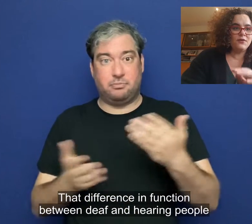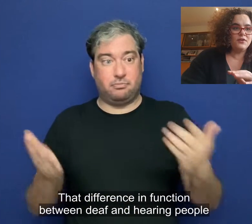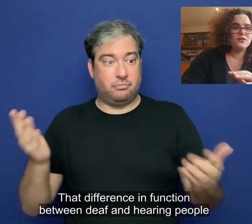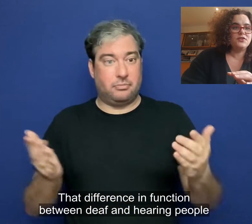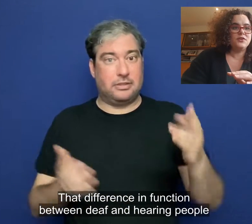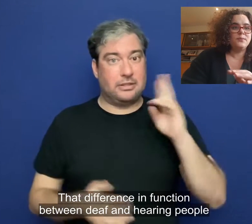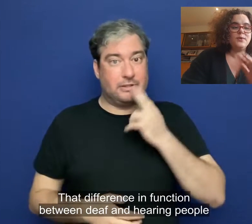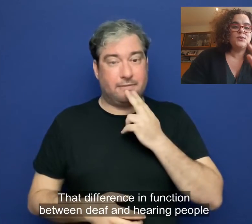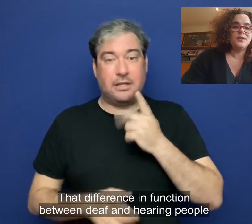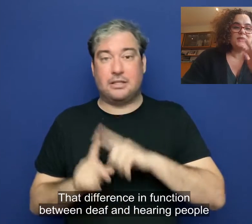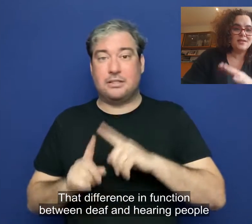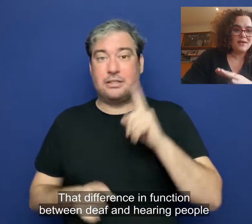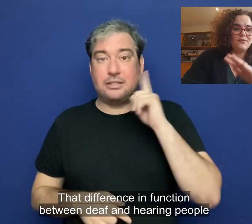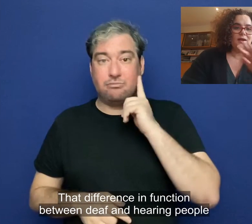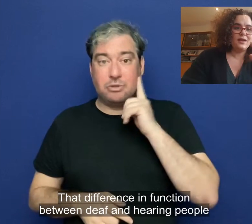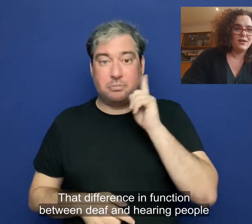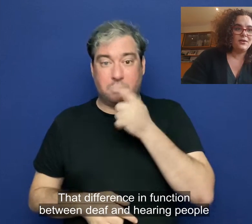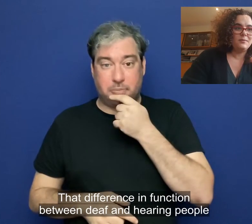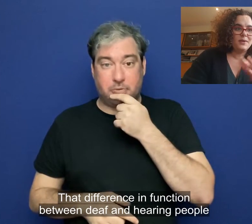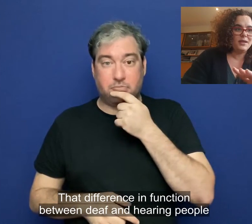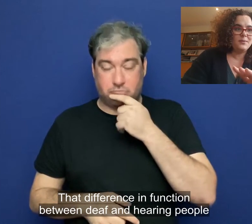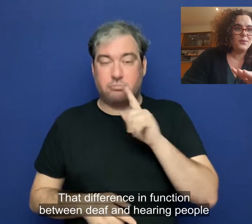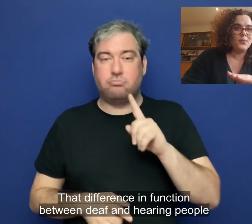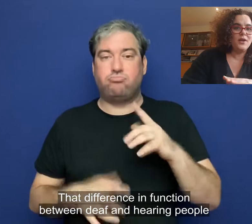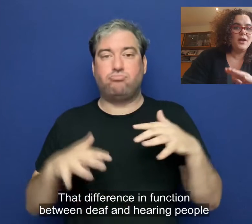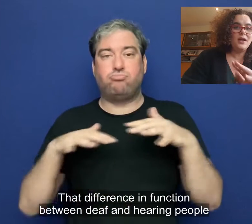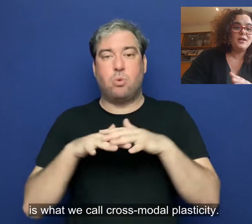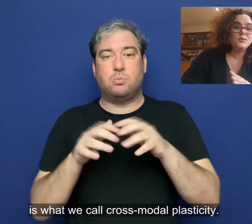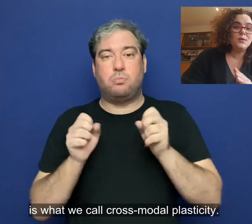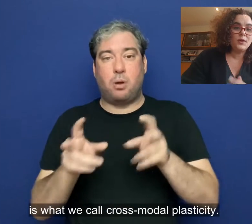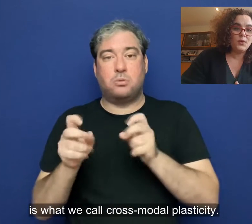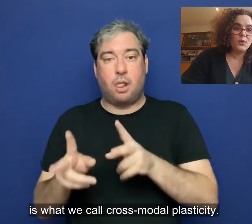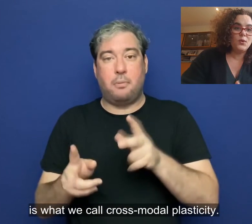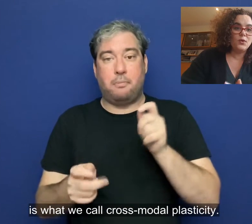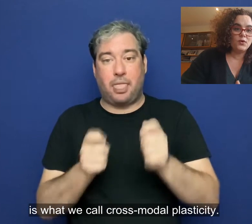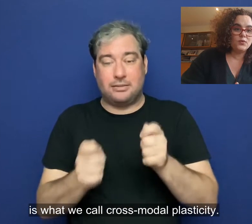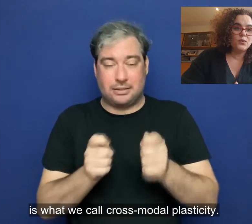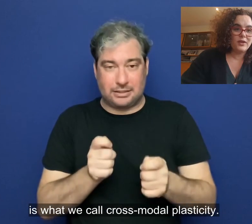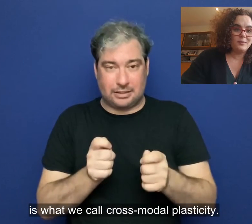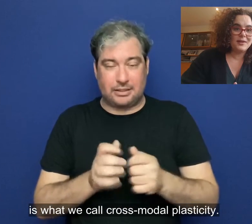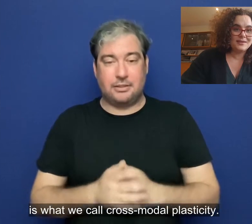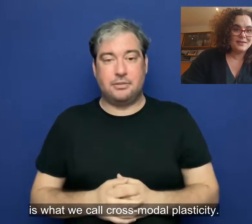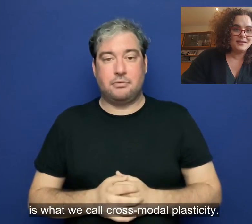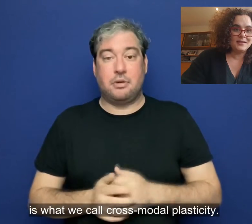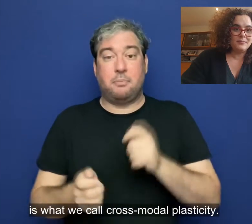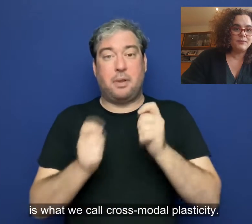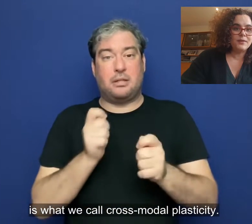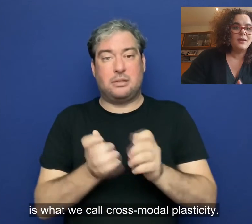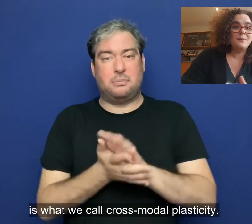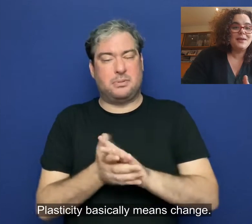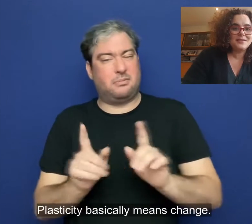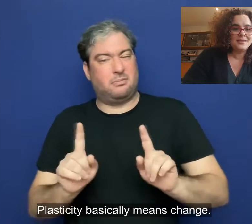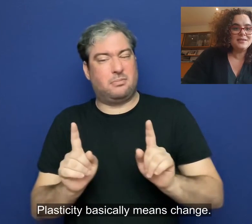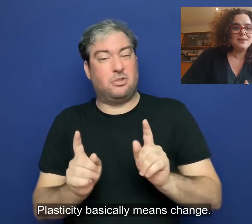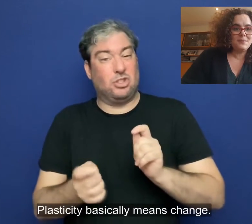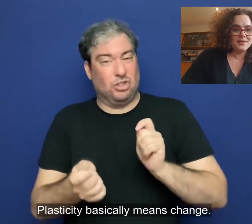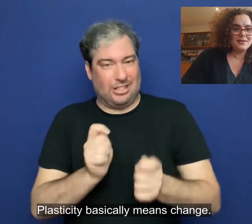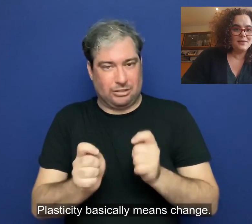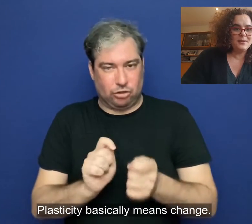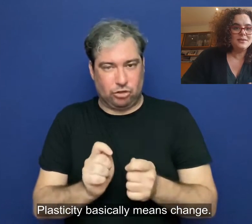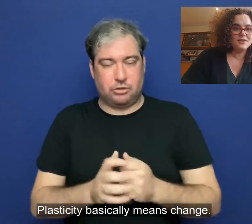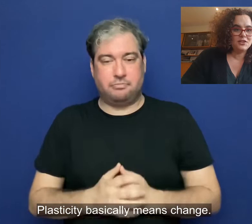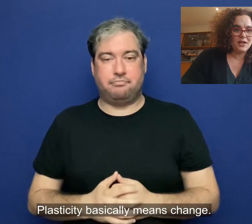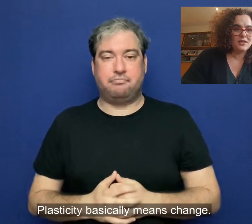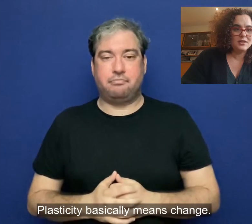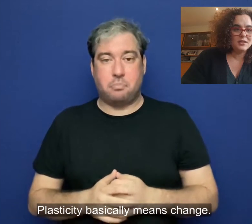in function between deaf and hearing people is what we call cross-modal plasticity. Plasticity